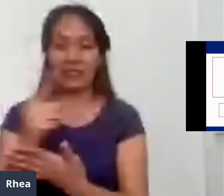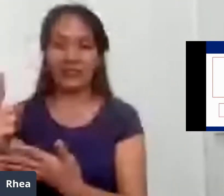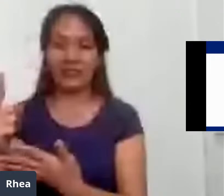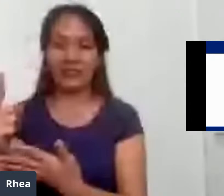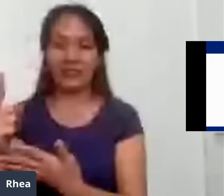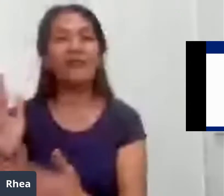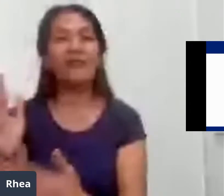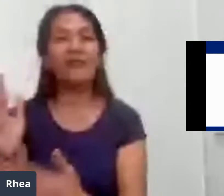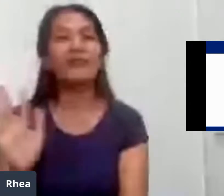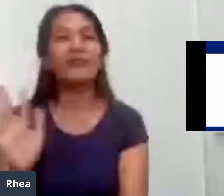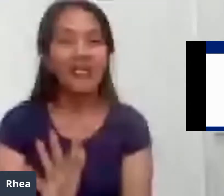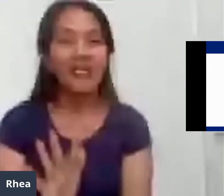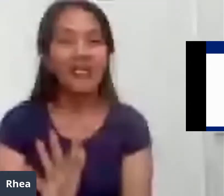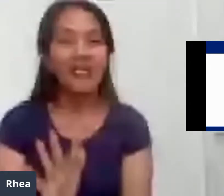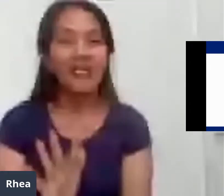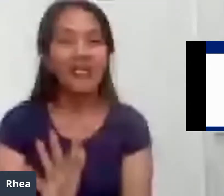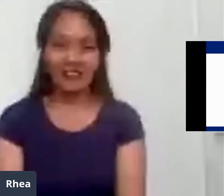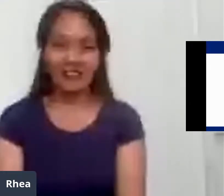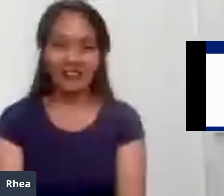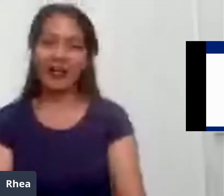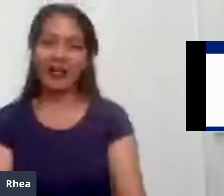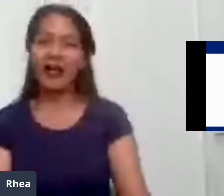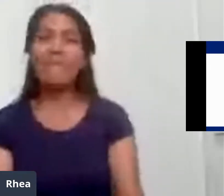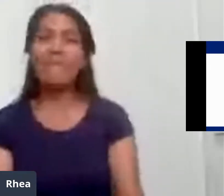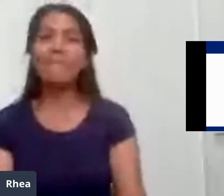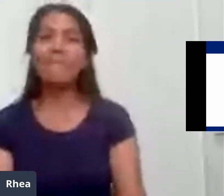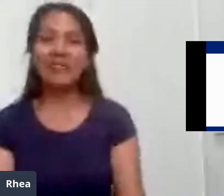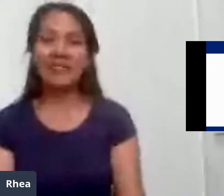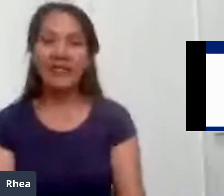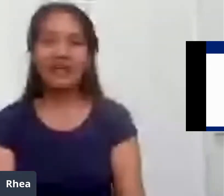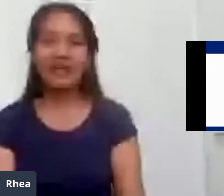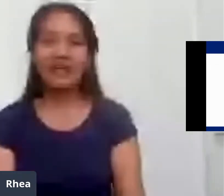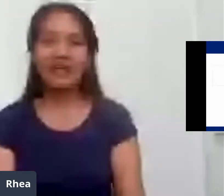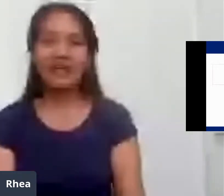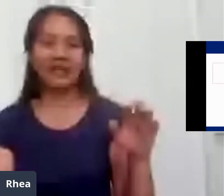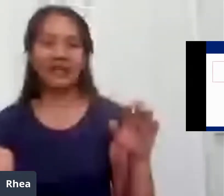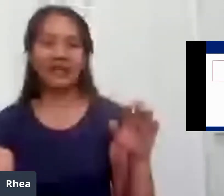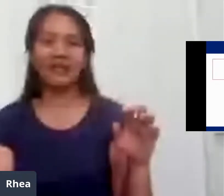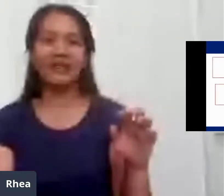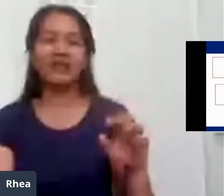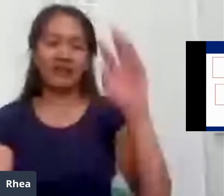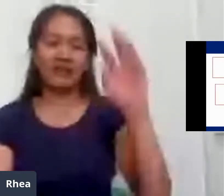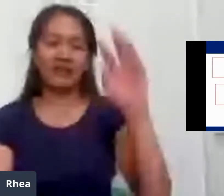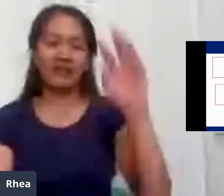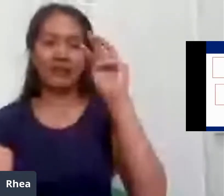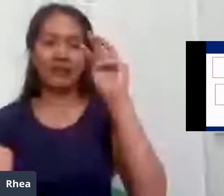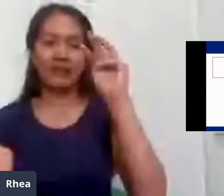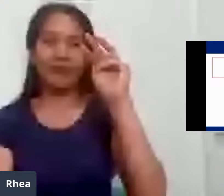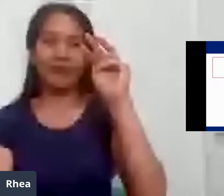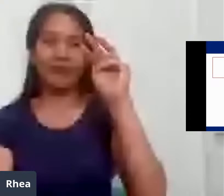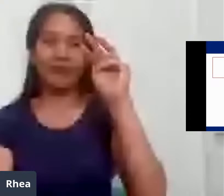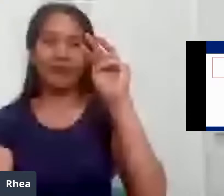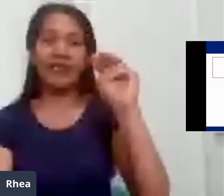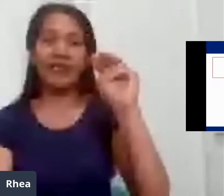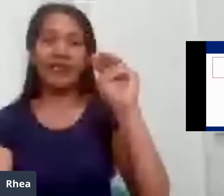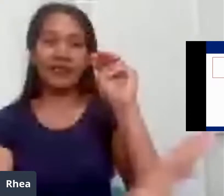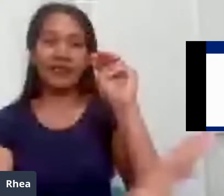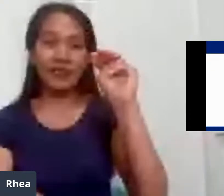days of the week, the days of the week. Syempre, we know that. They are Monday.